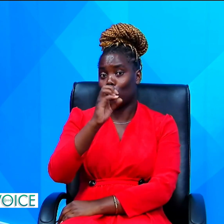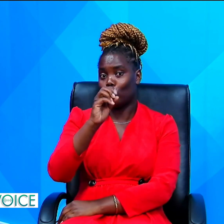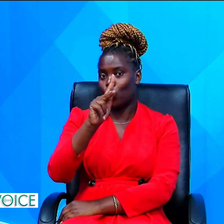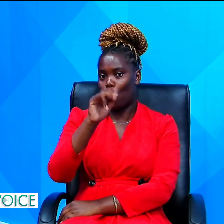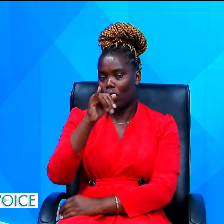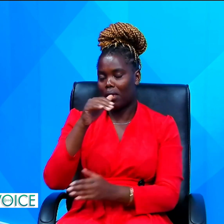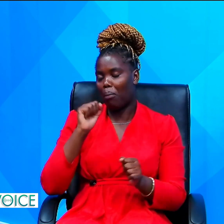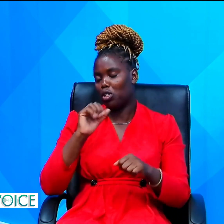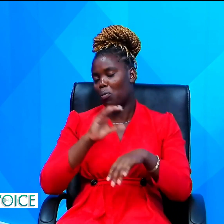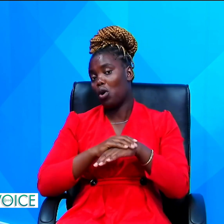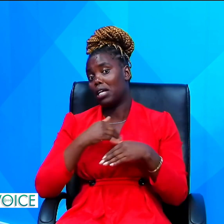Njoki.